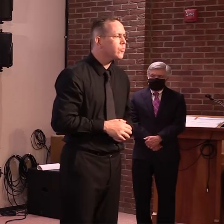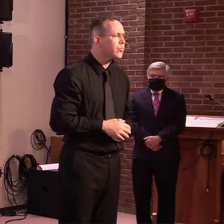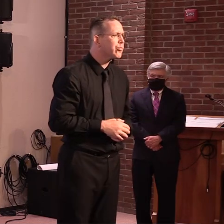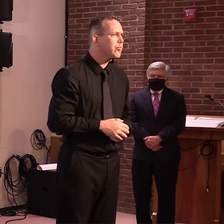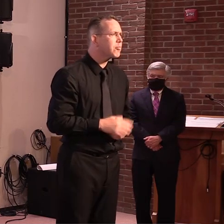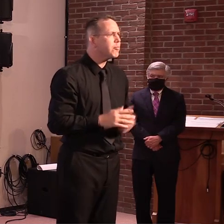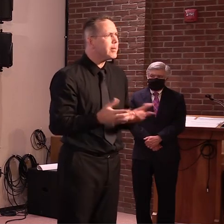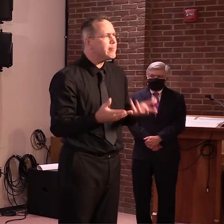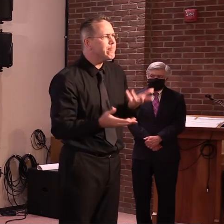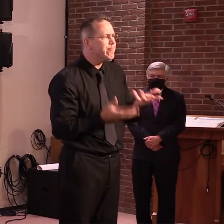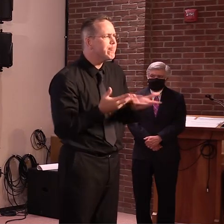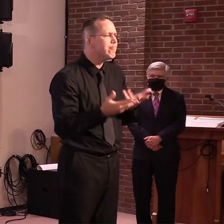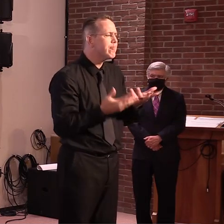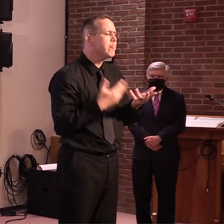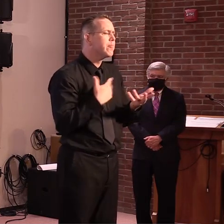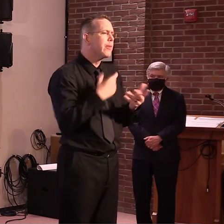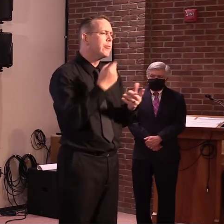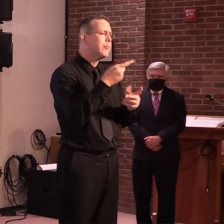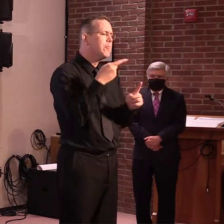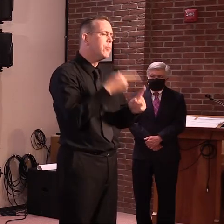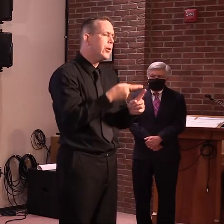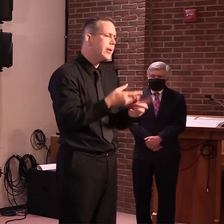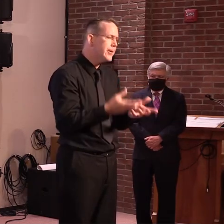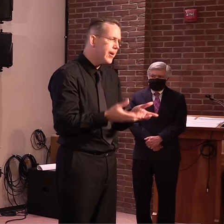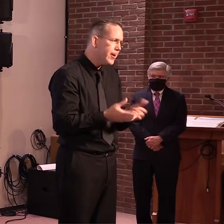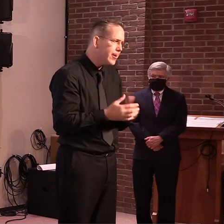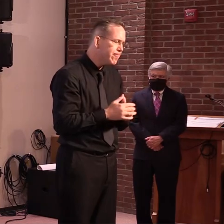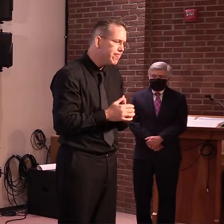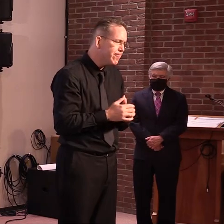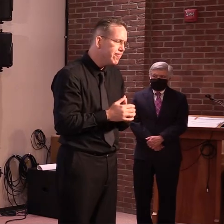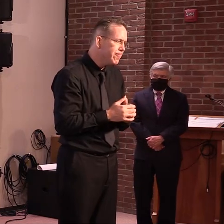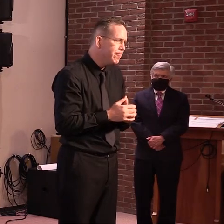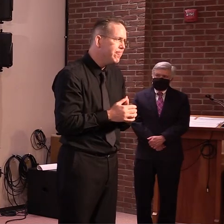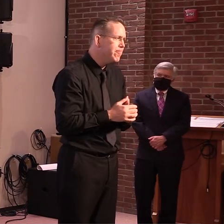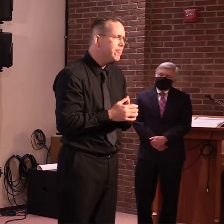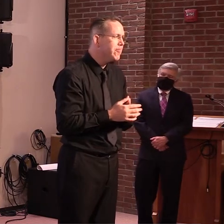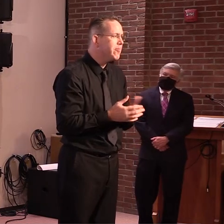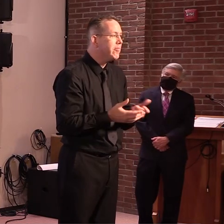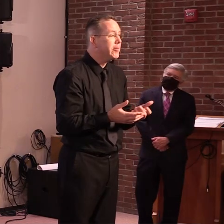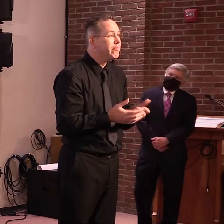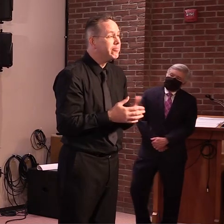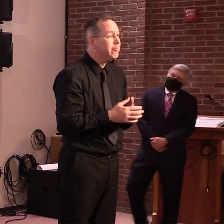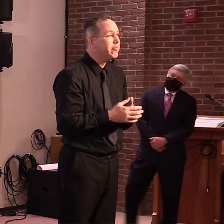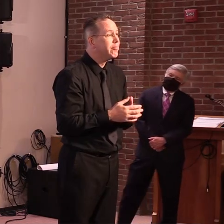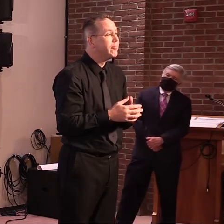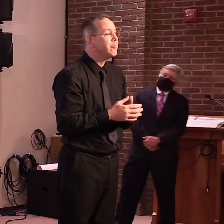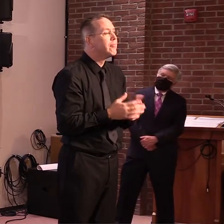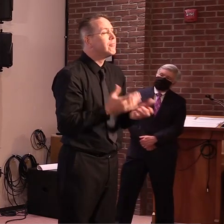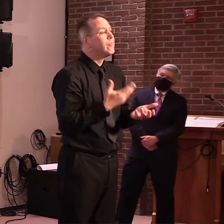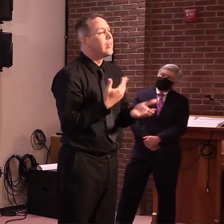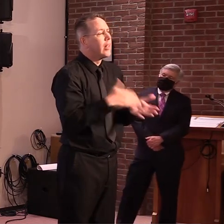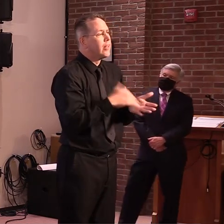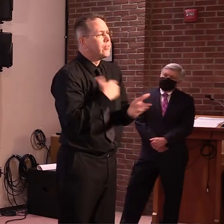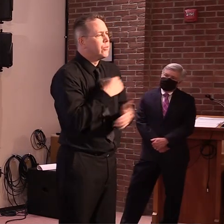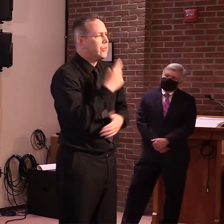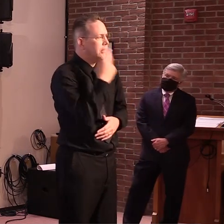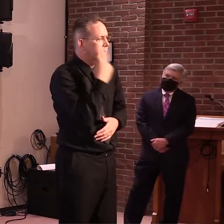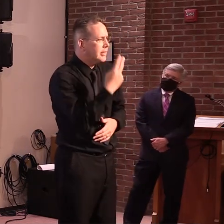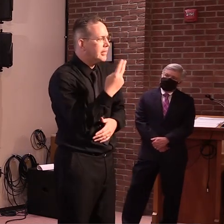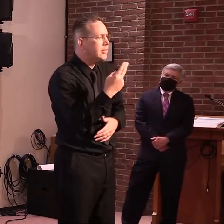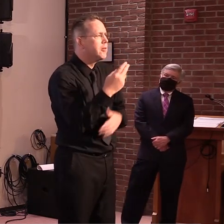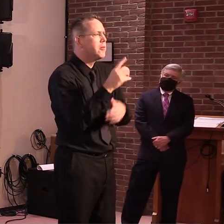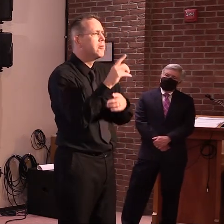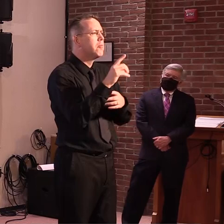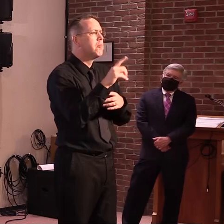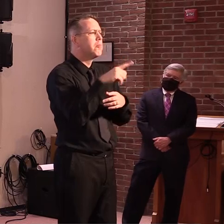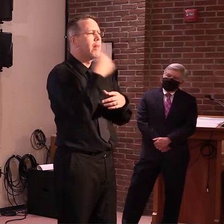a movement like has occurred in the last 2 weeks in this country, where in a sustained way, protests